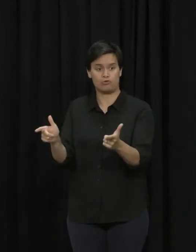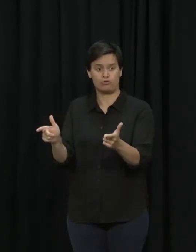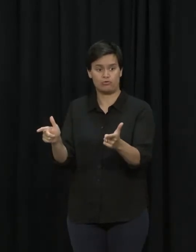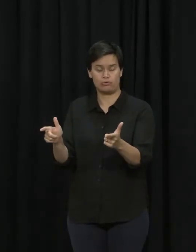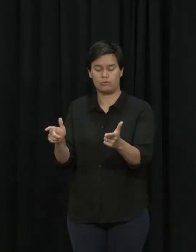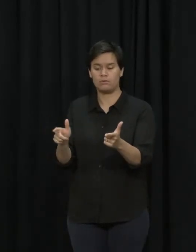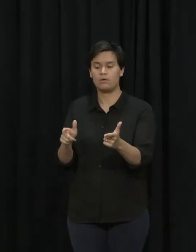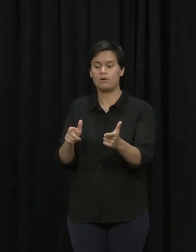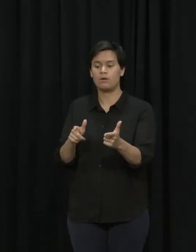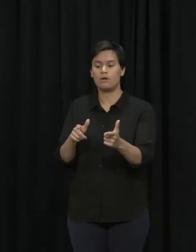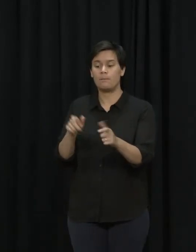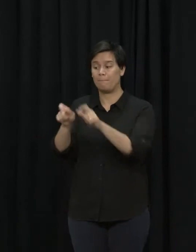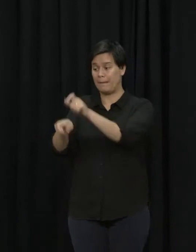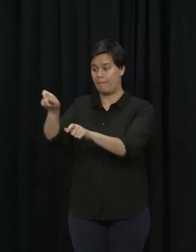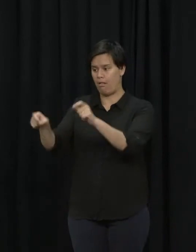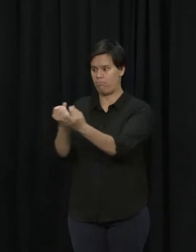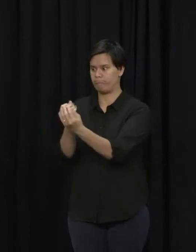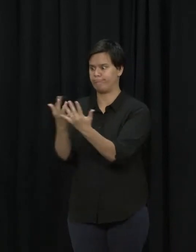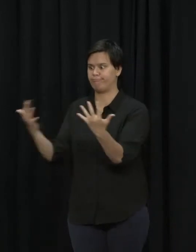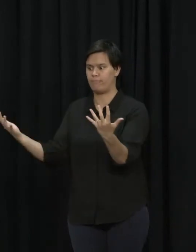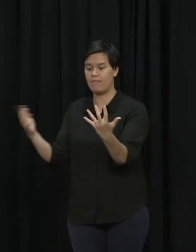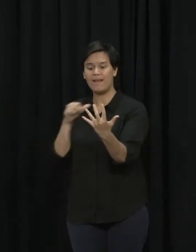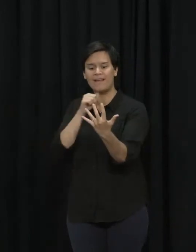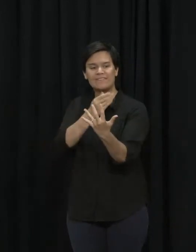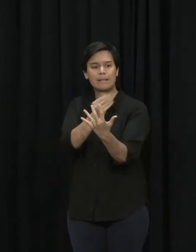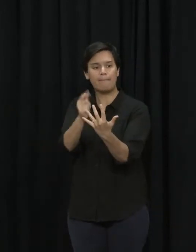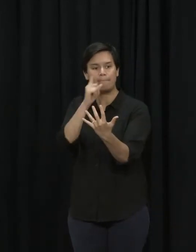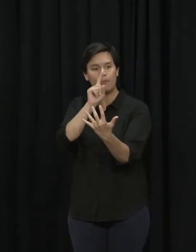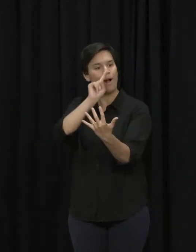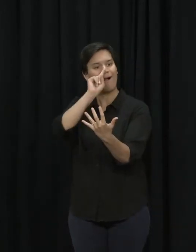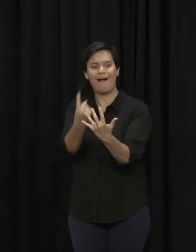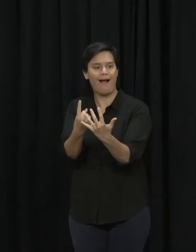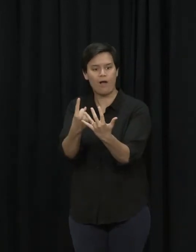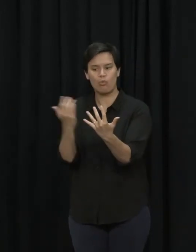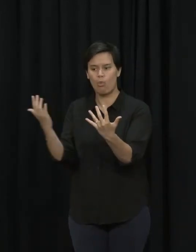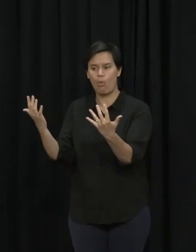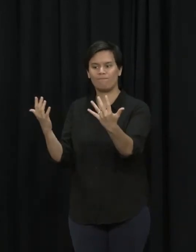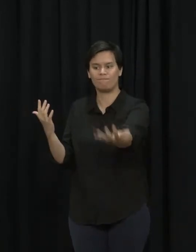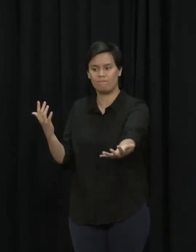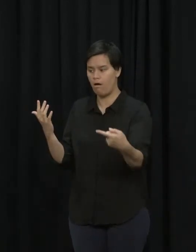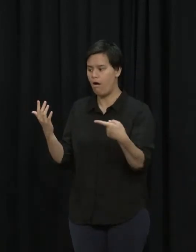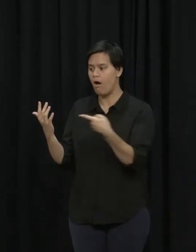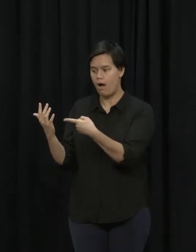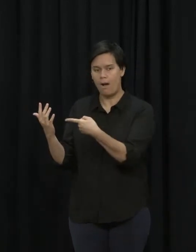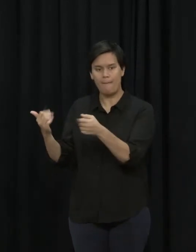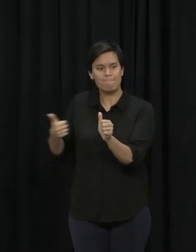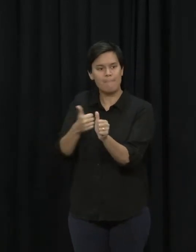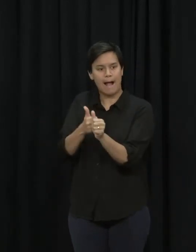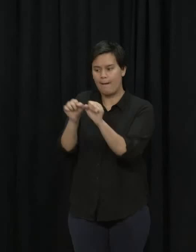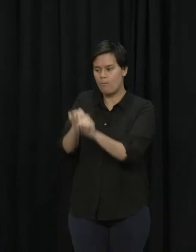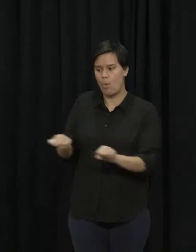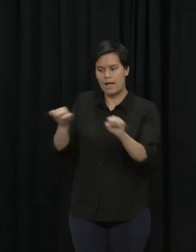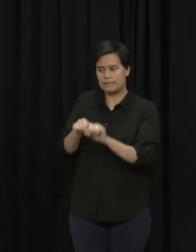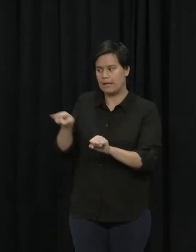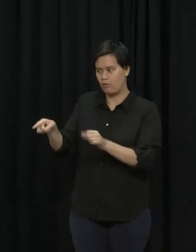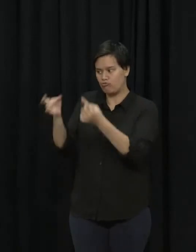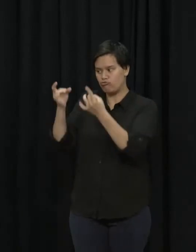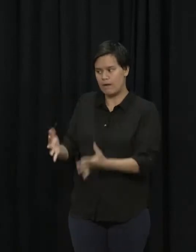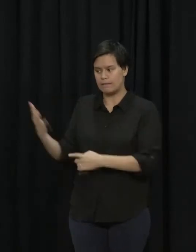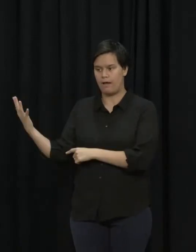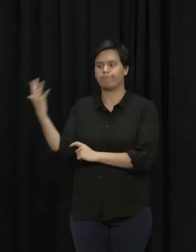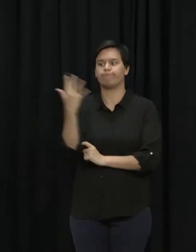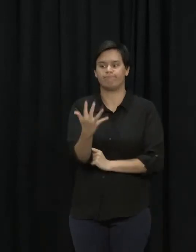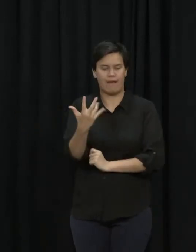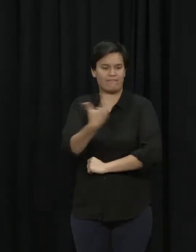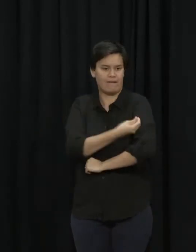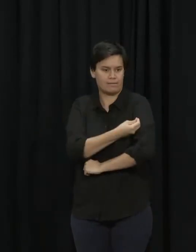vaccination that day. In Auckland, the plan is, as they have done, to have a standby list of people.